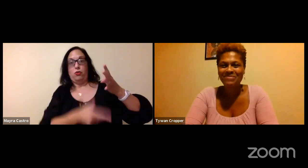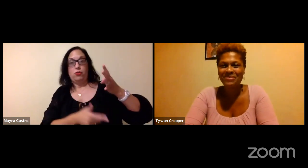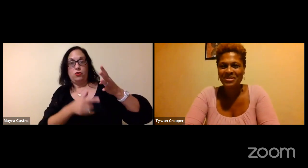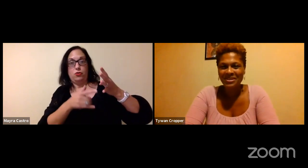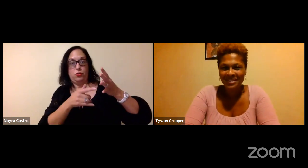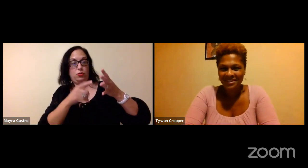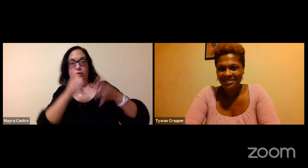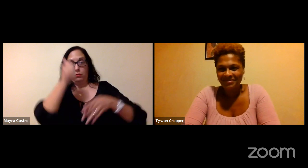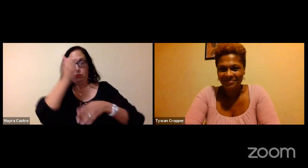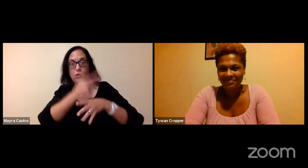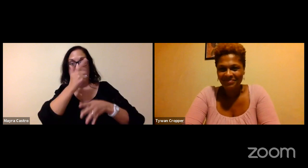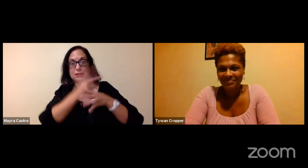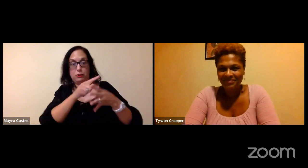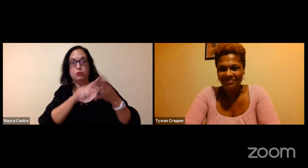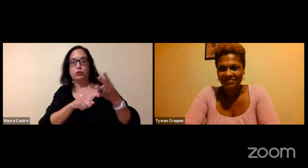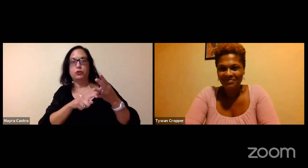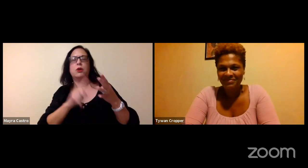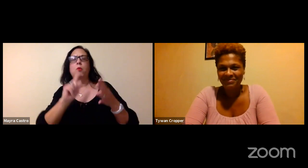Okay.